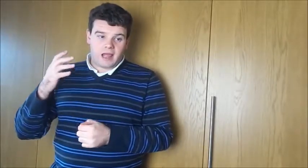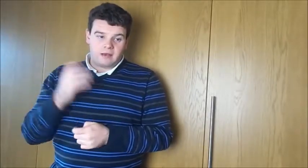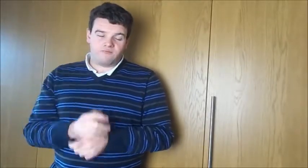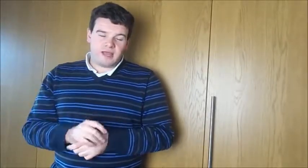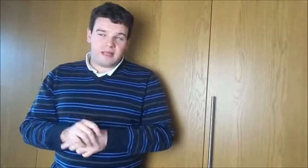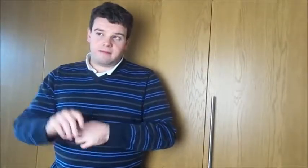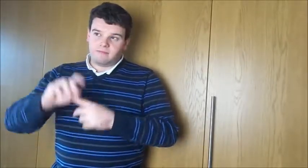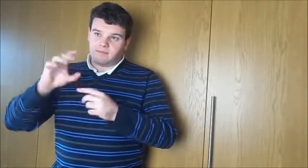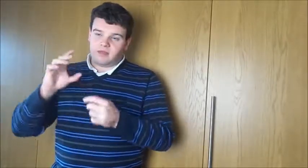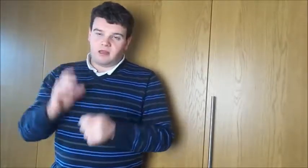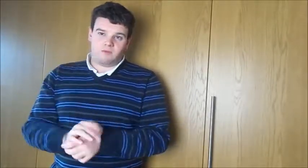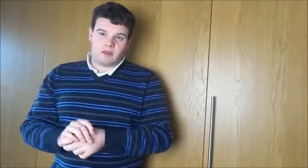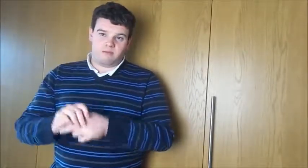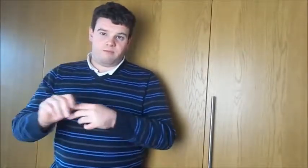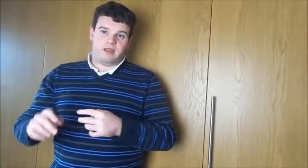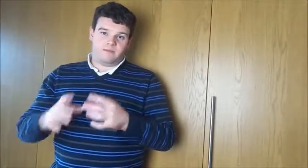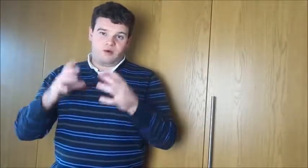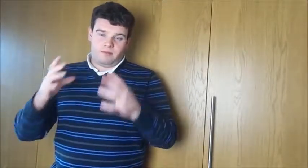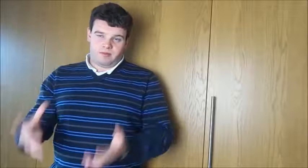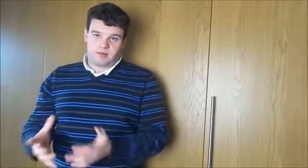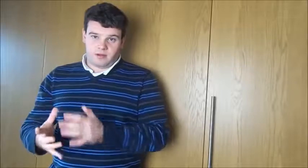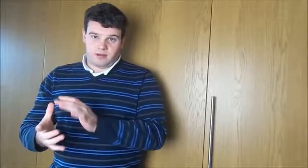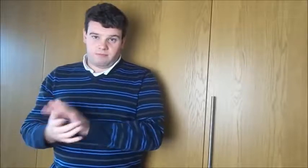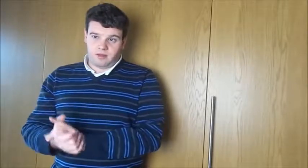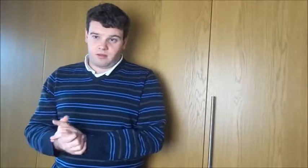And really, this is where the big problem started. Because